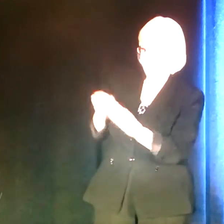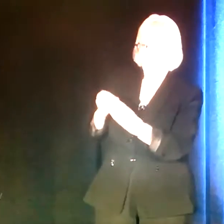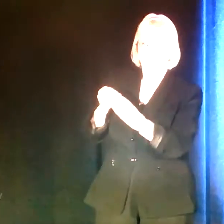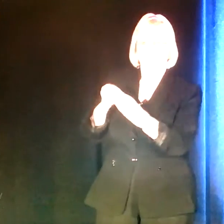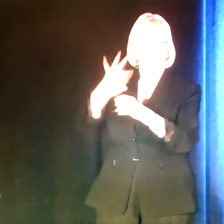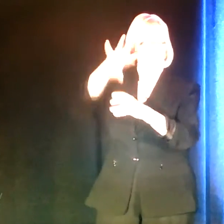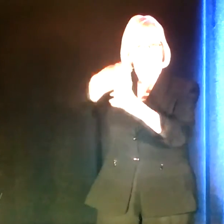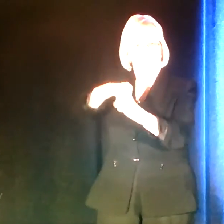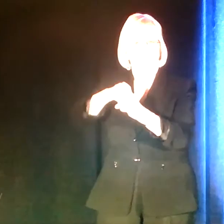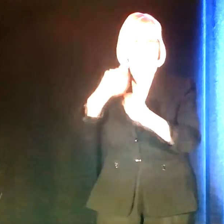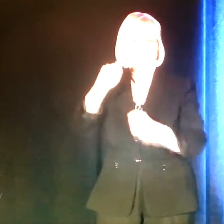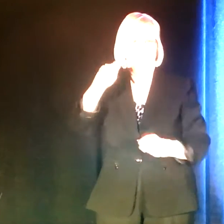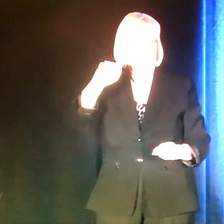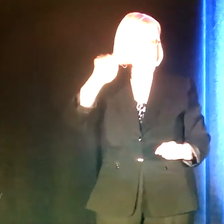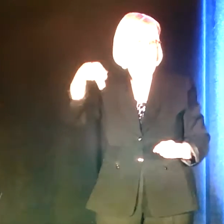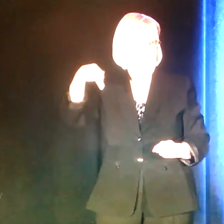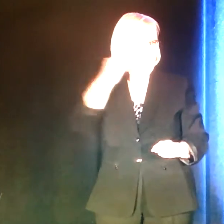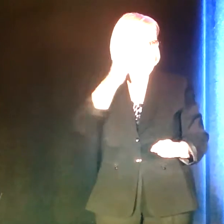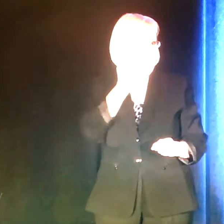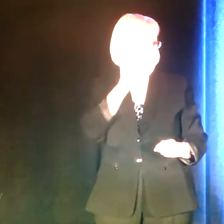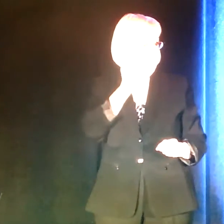We want that. We want all of that involved